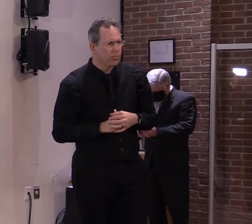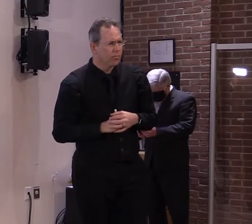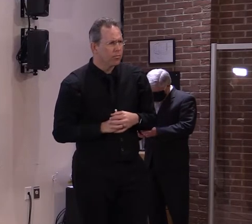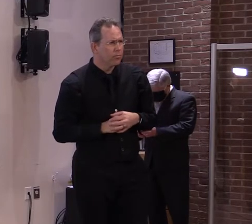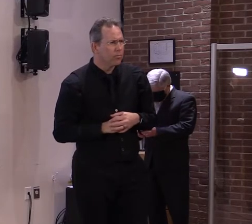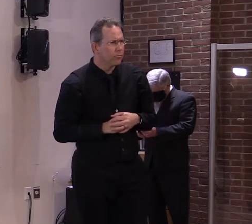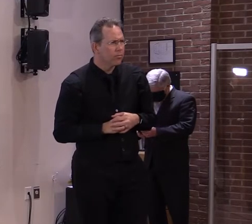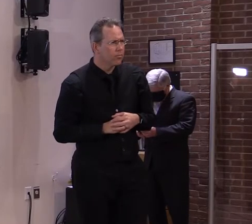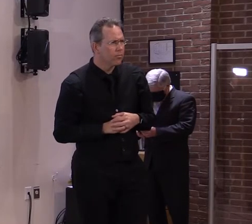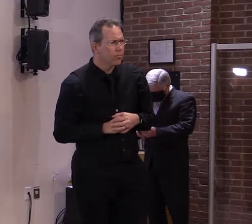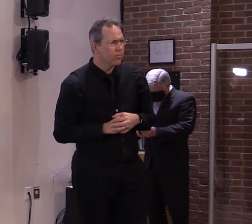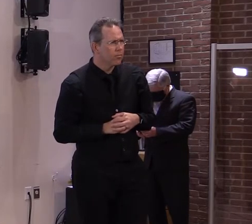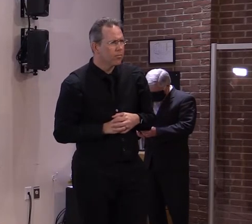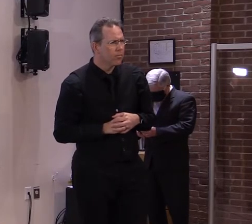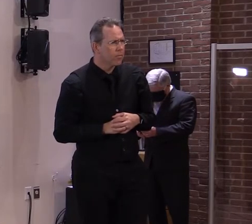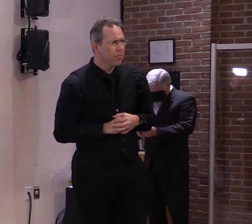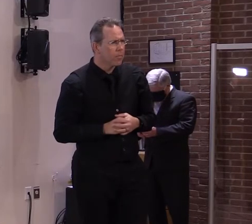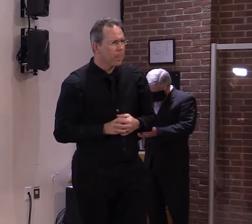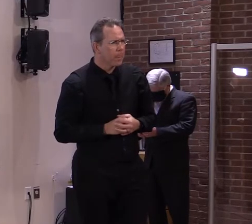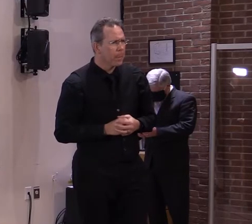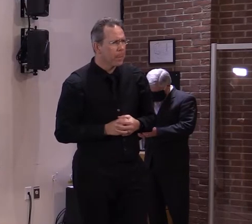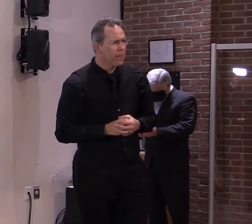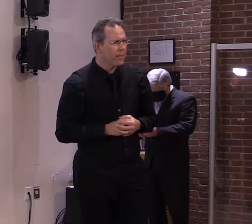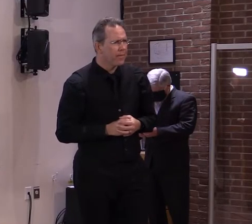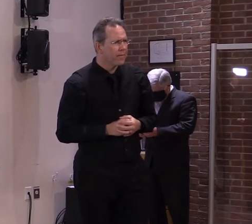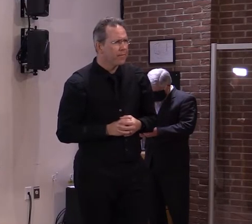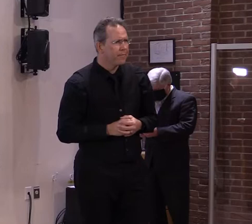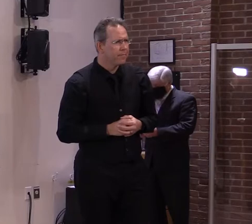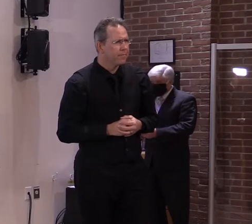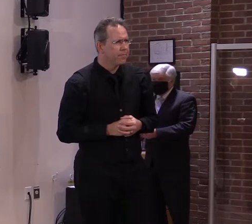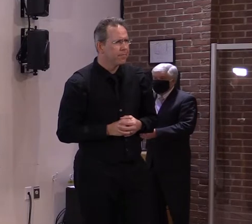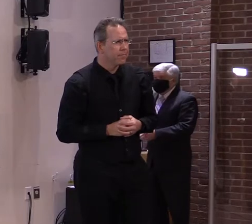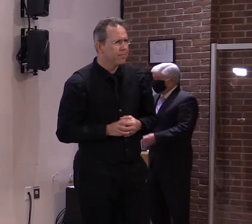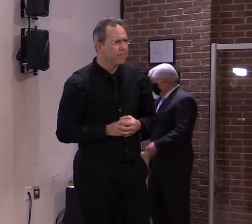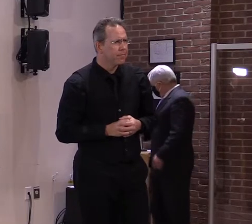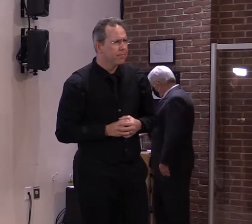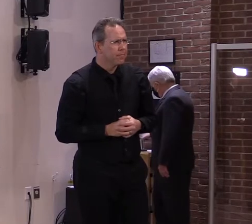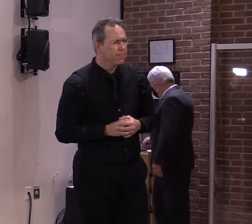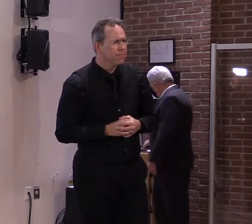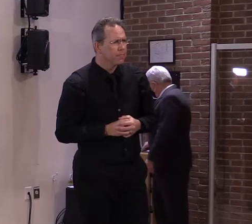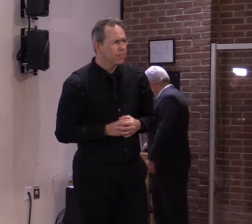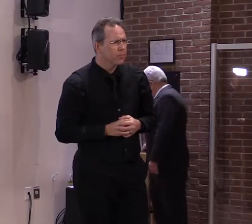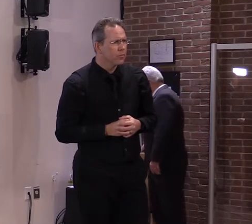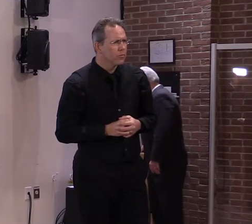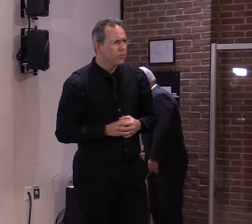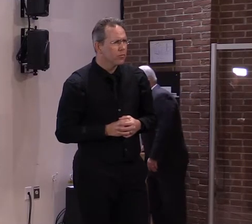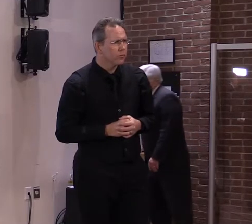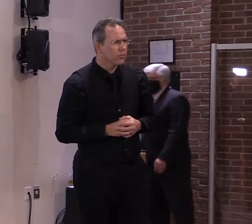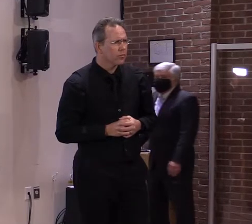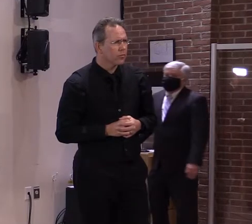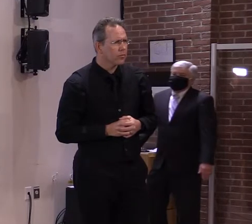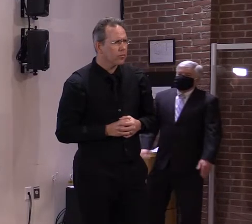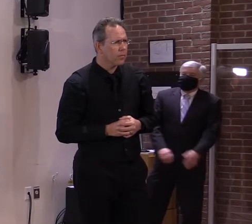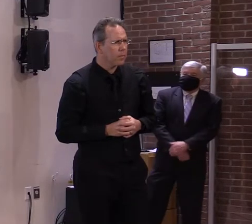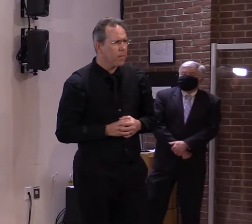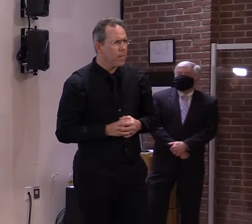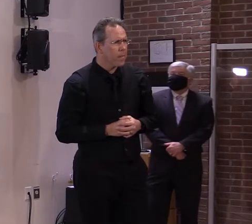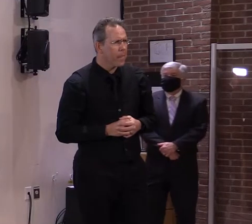being a higher demand for testing, and what's the state's testing capacity going to look like by Friday, and then again